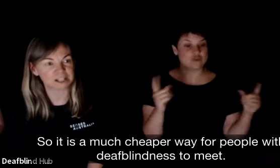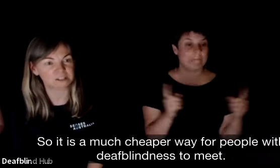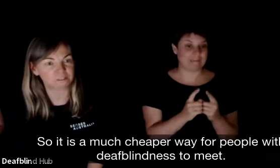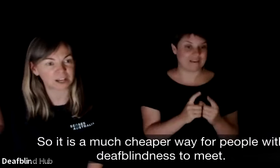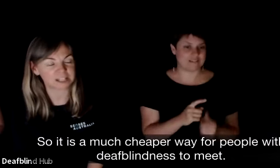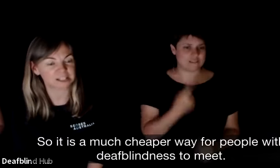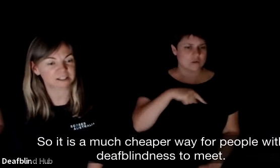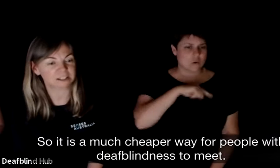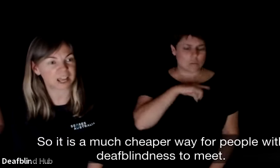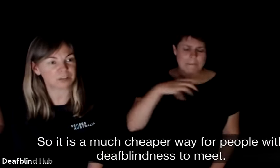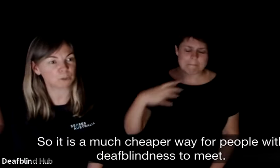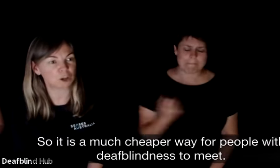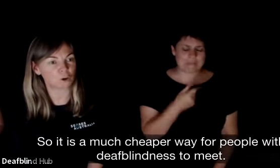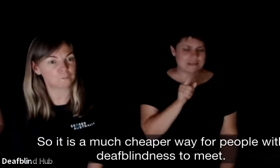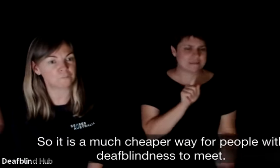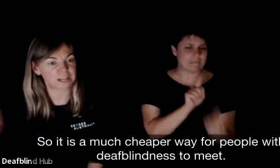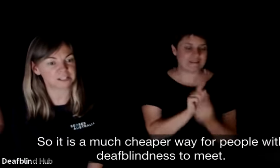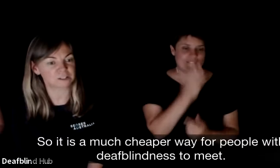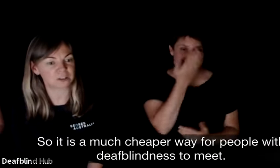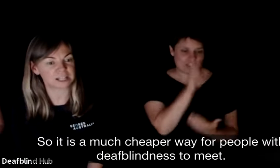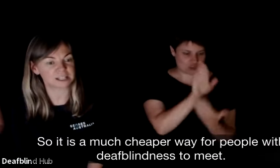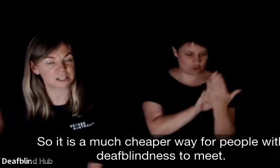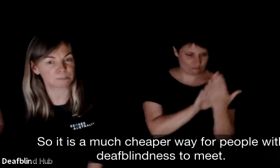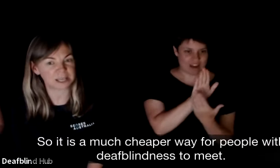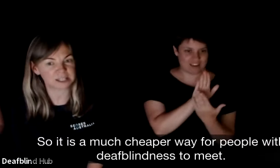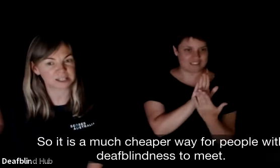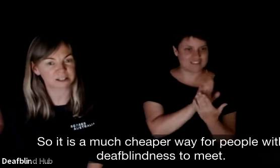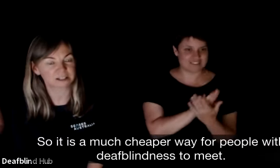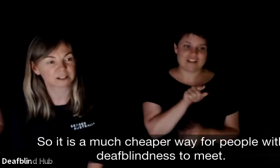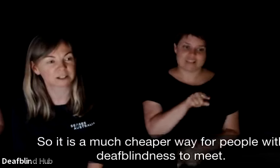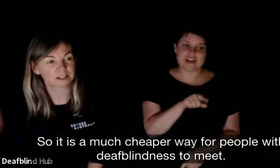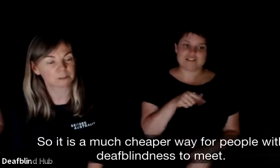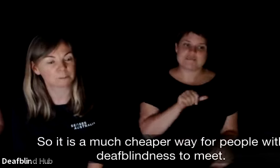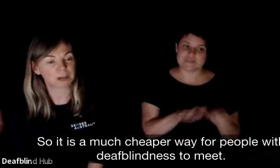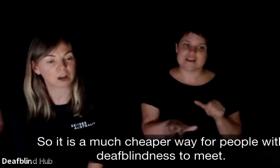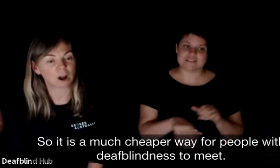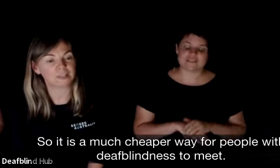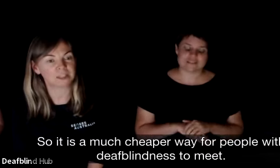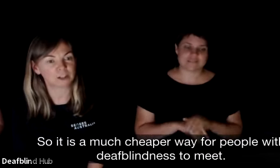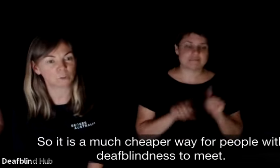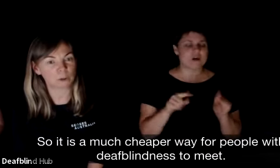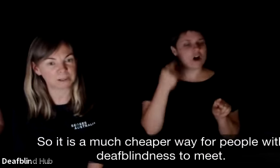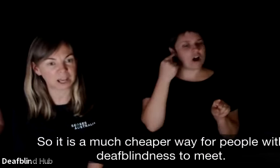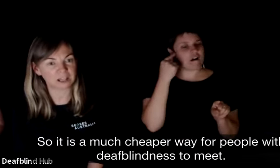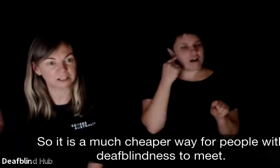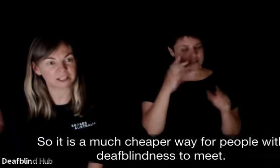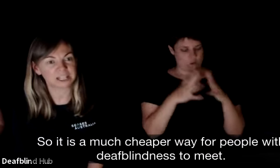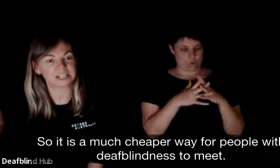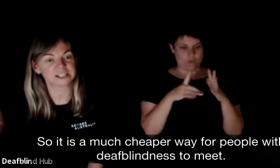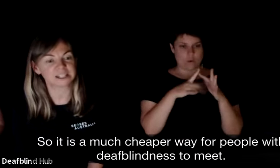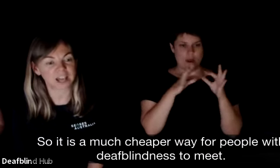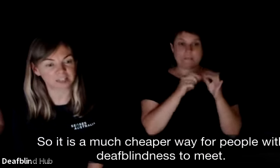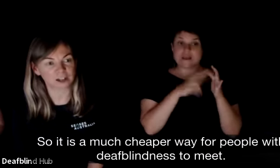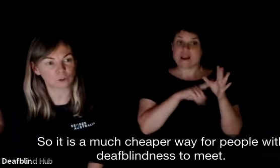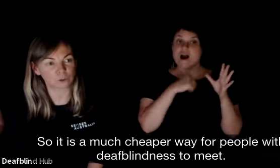meet face-to-face, and we know face-to-face is best, but I think a webinar